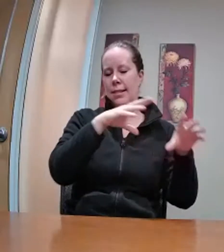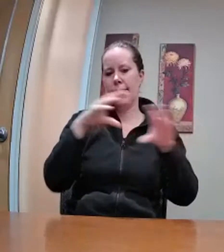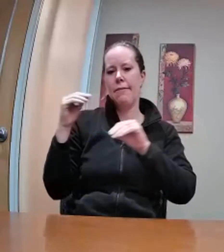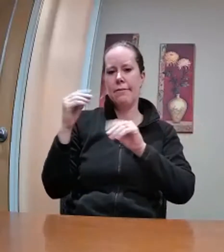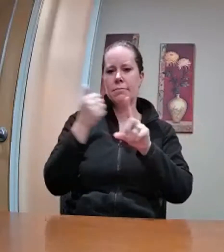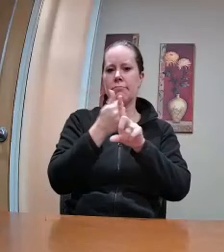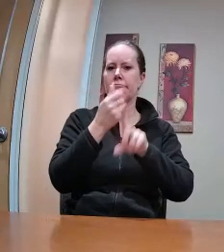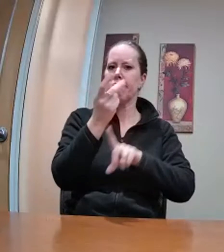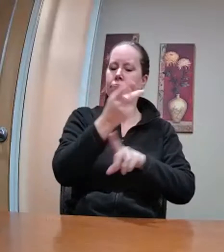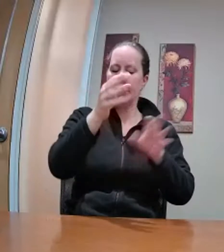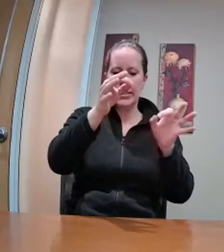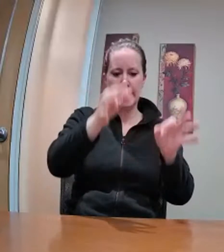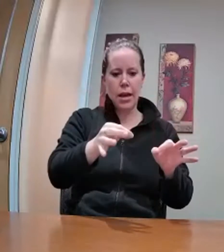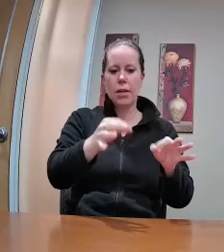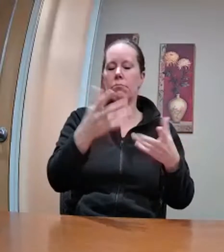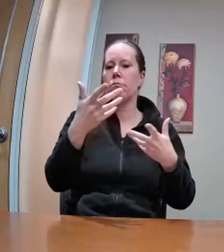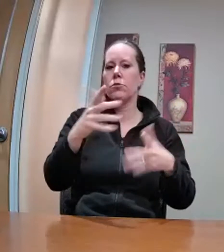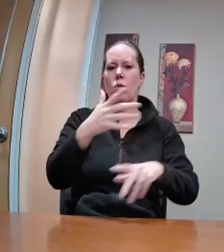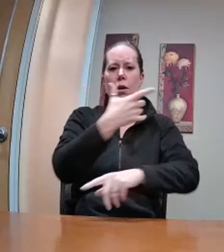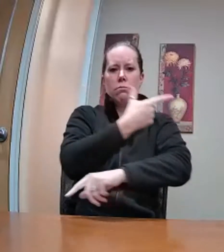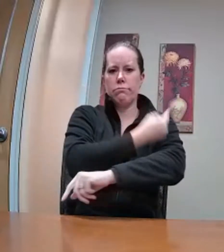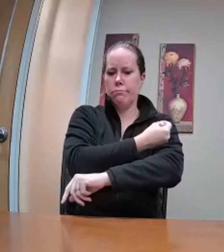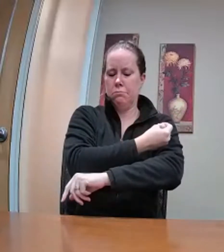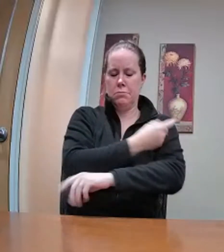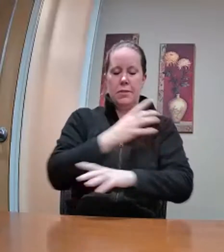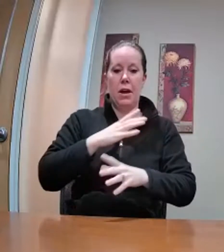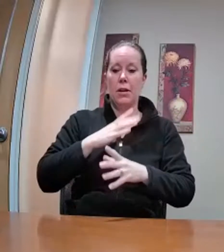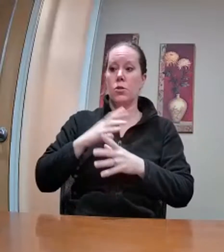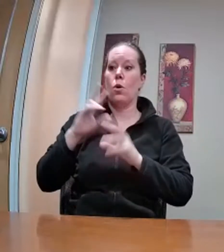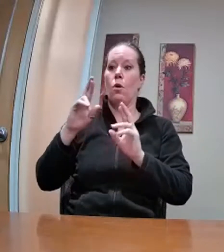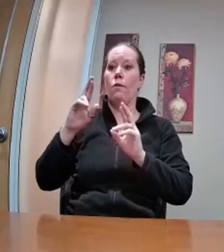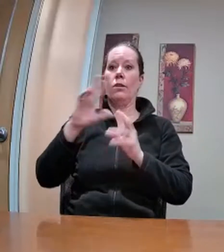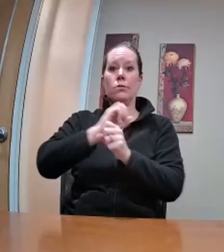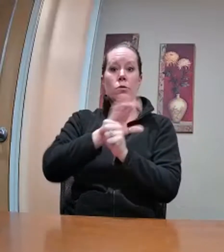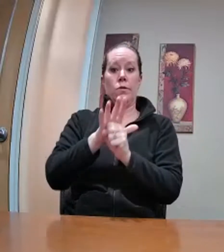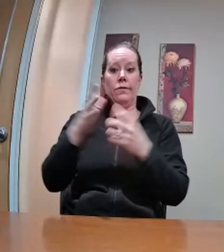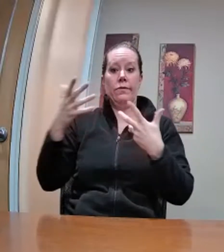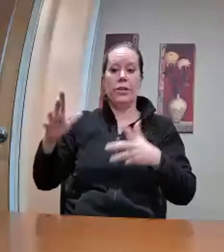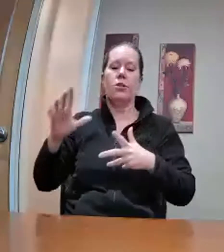vaccinated. Hopefully when all this is over, they'll come back and join us.